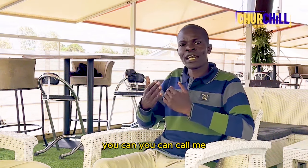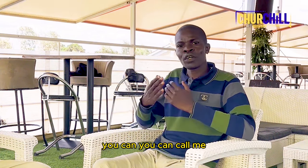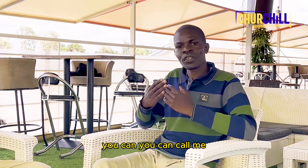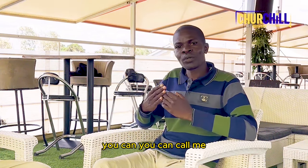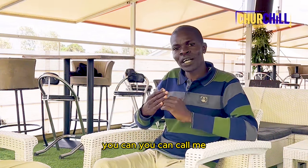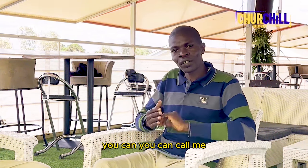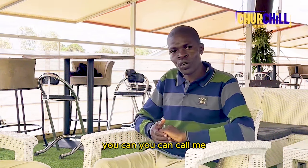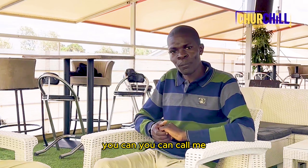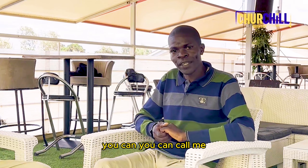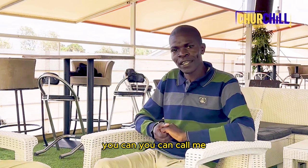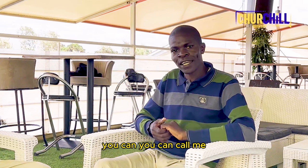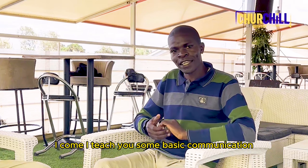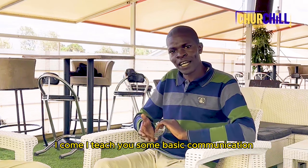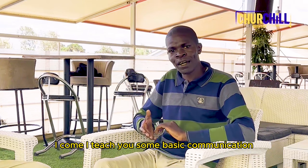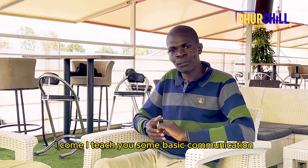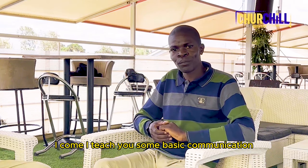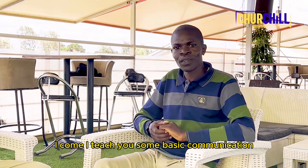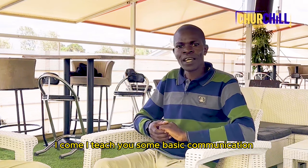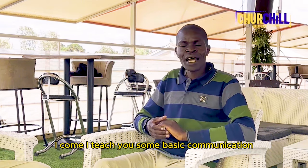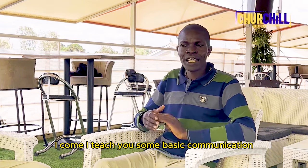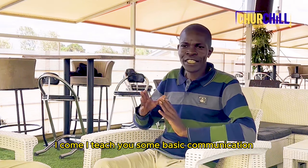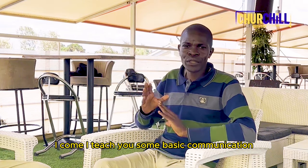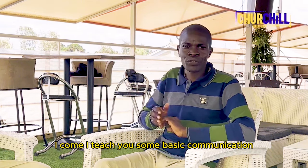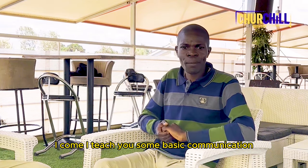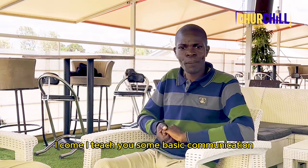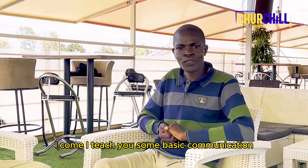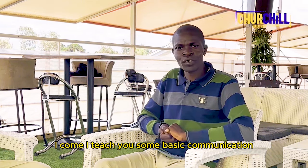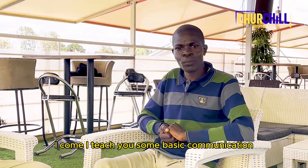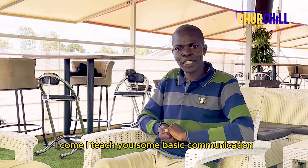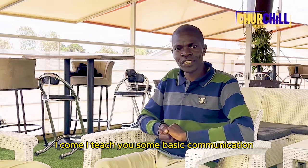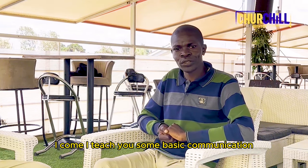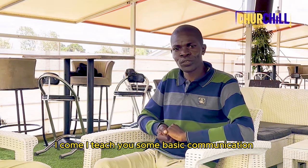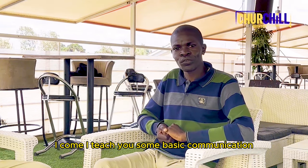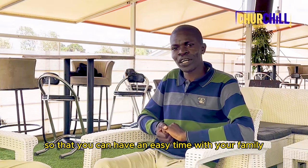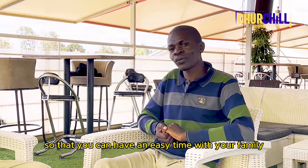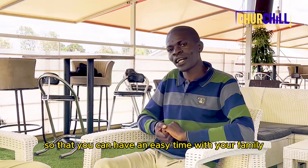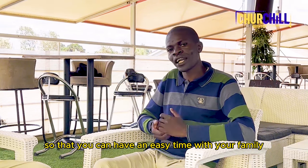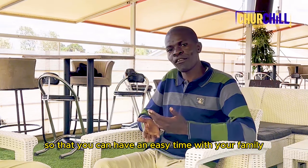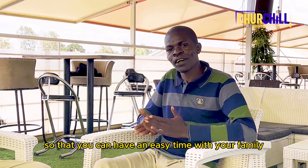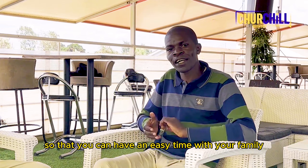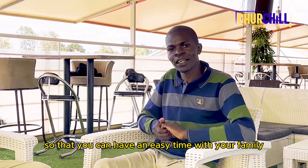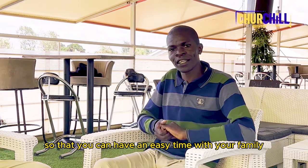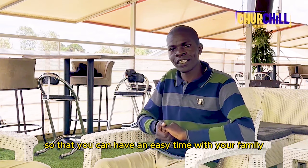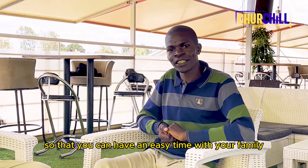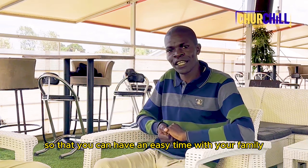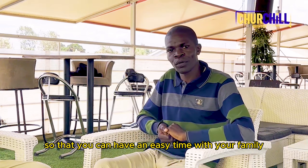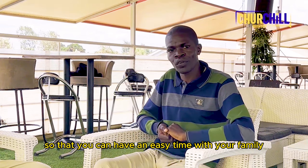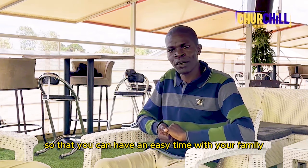call me, I come, I teach you some basic communication, so that you can have an easy time with your